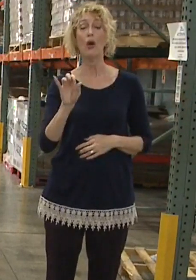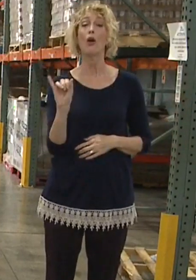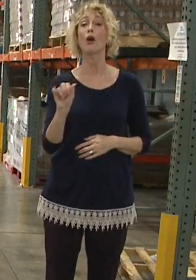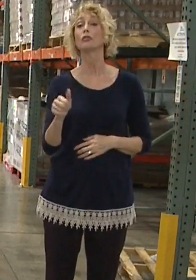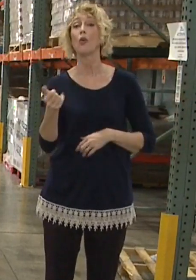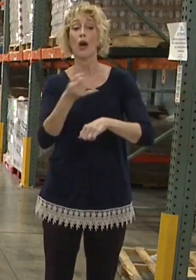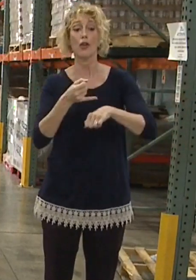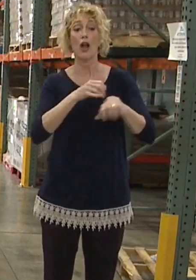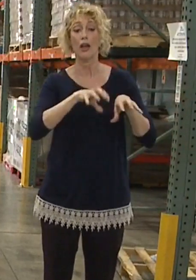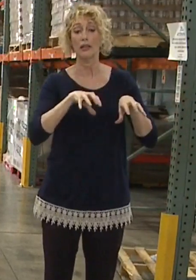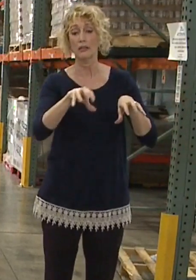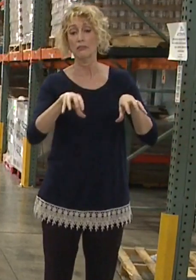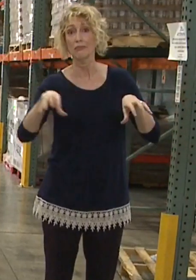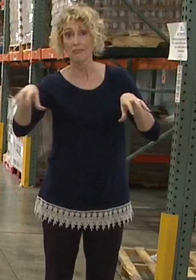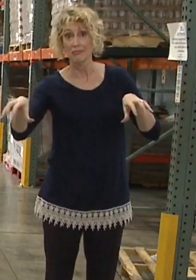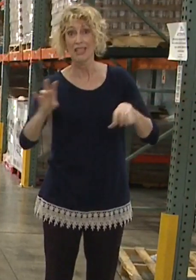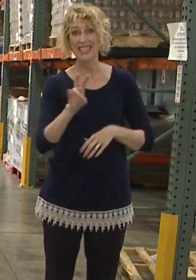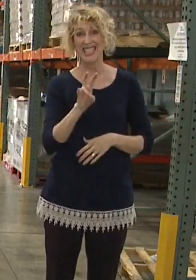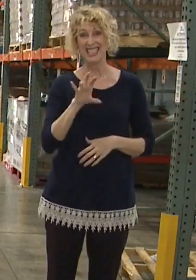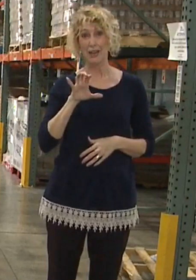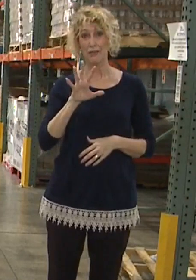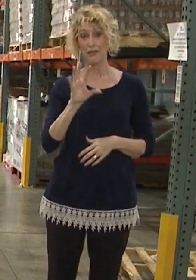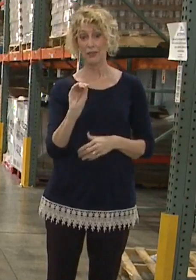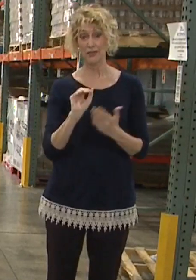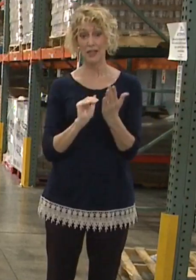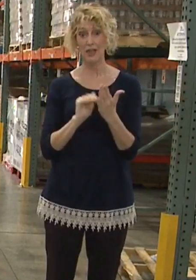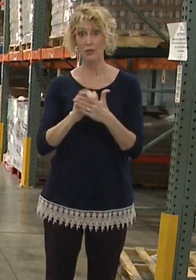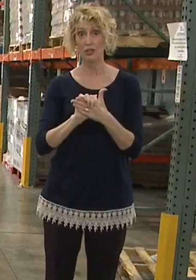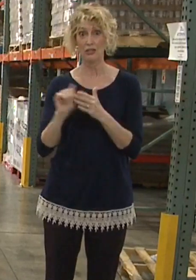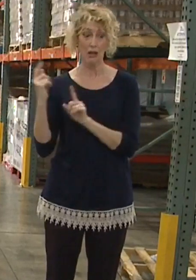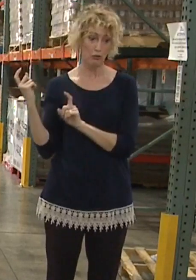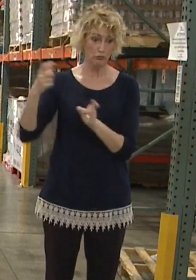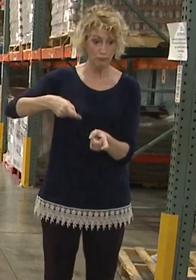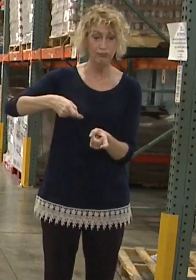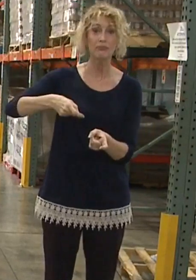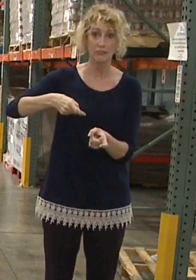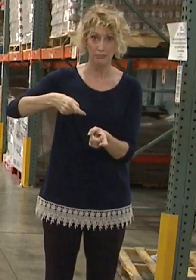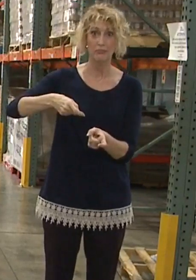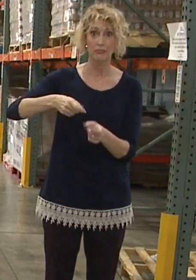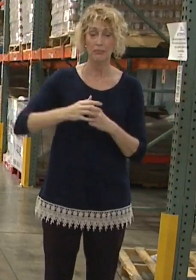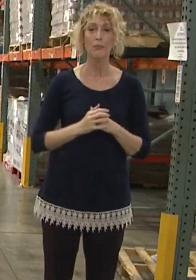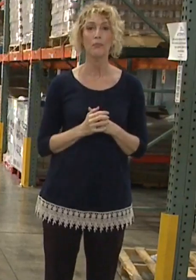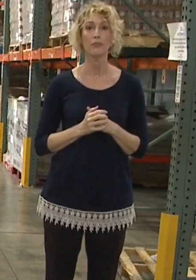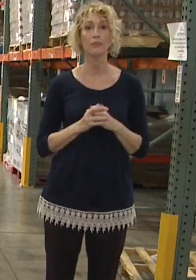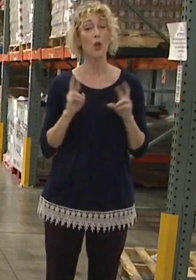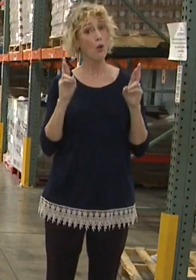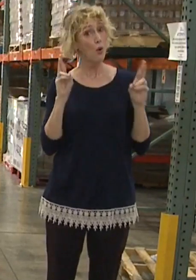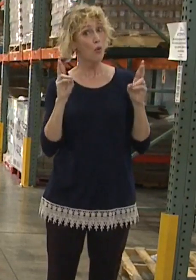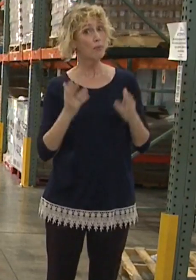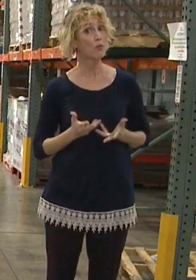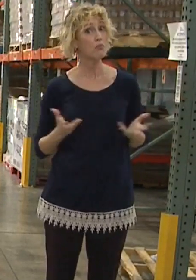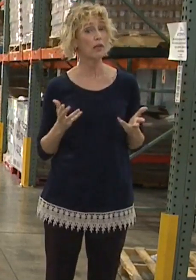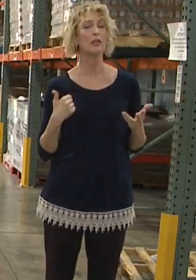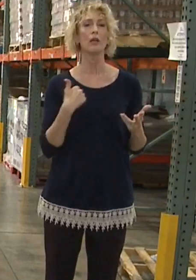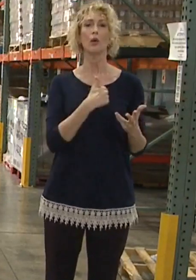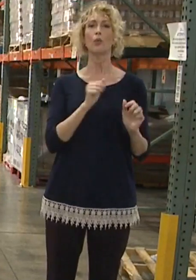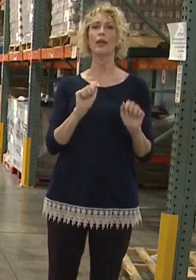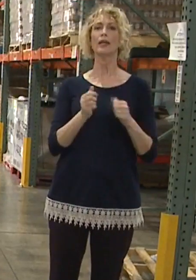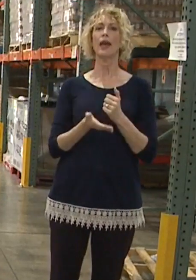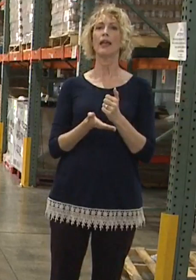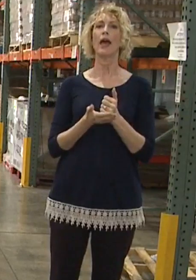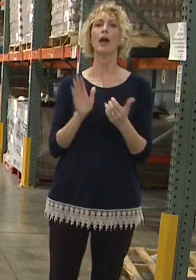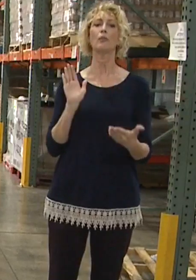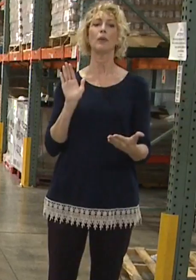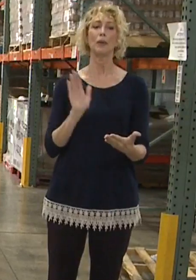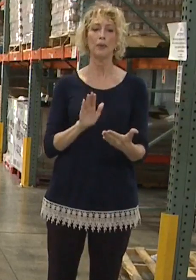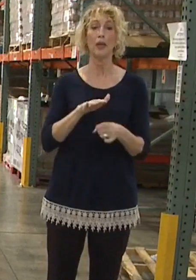islands, with $750,000 donated towards this effort. Our hope is that we can help relieve some